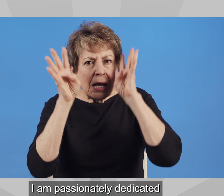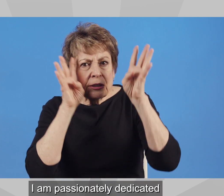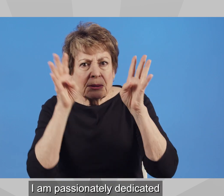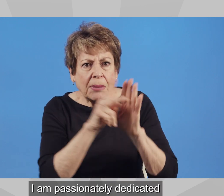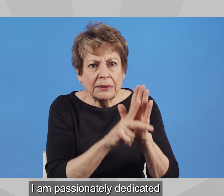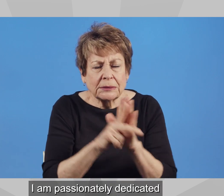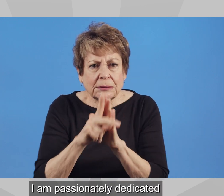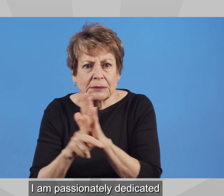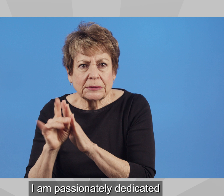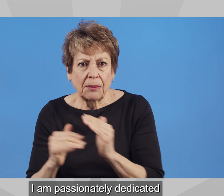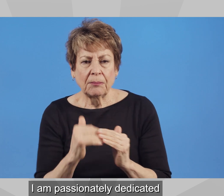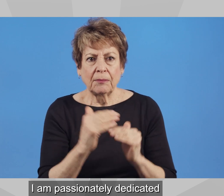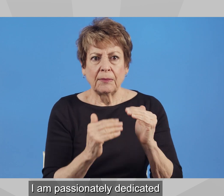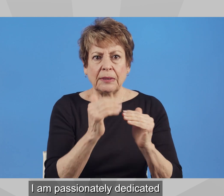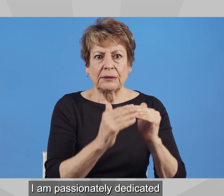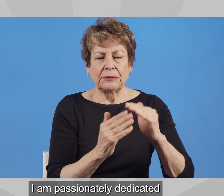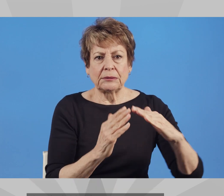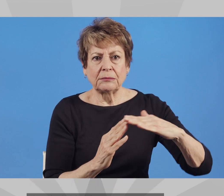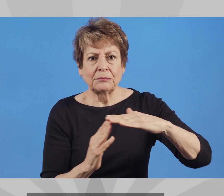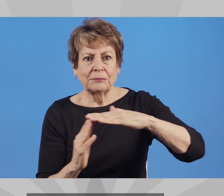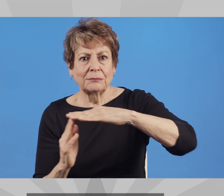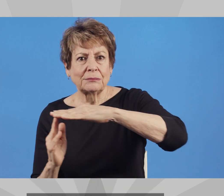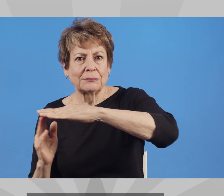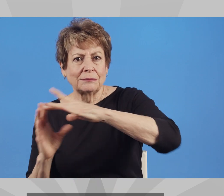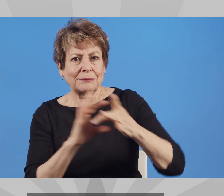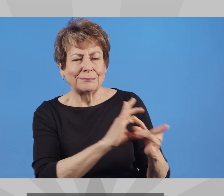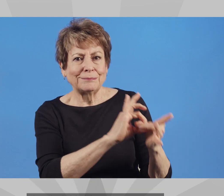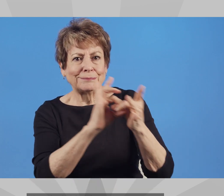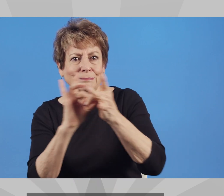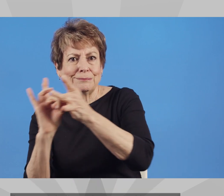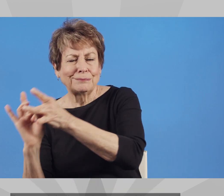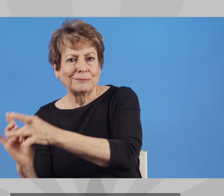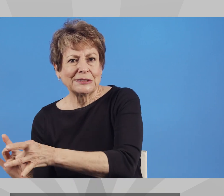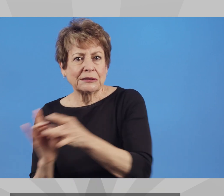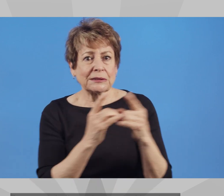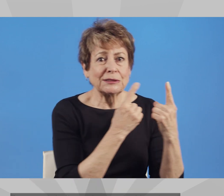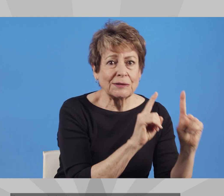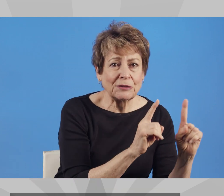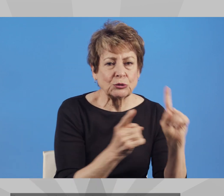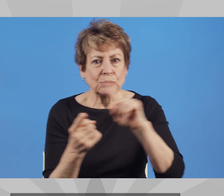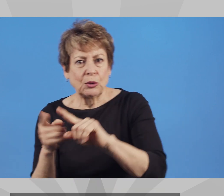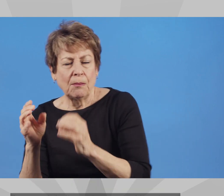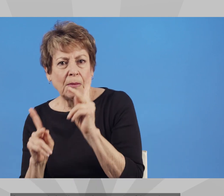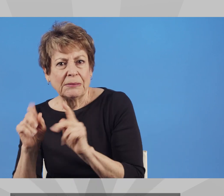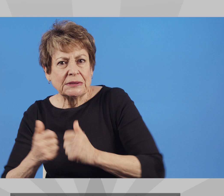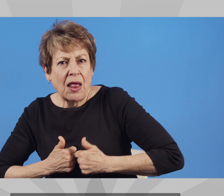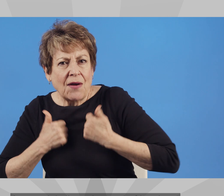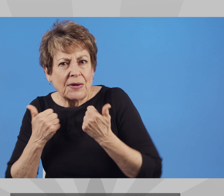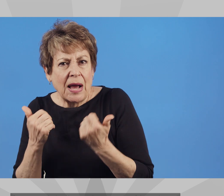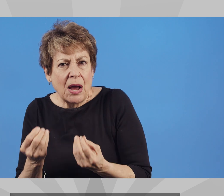I am passionately dedicated to creating policies that build bridges to success in people's lives instead